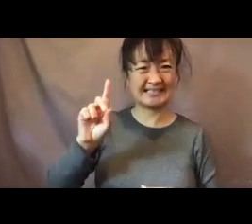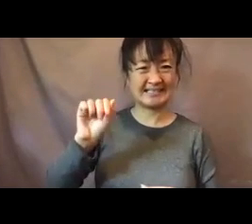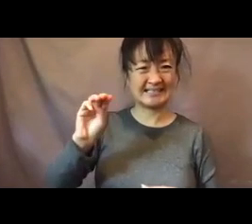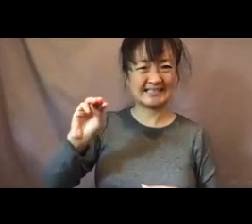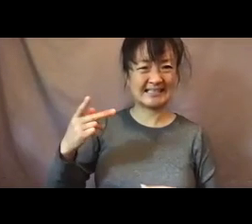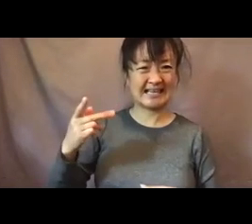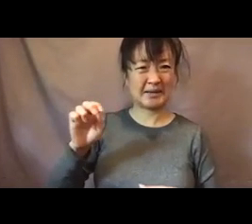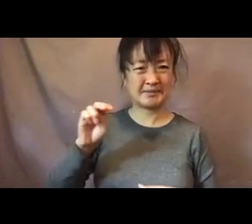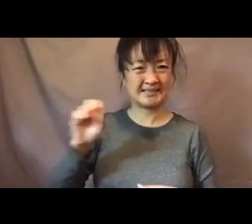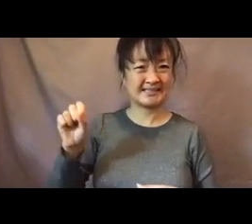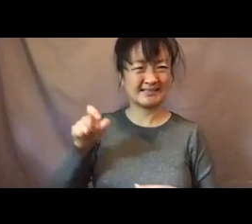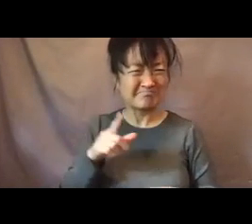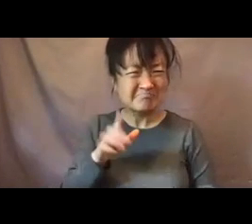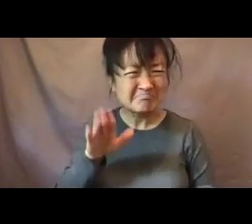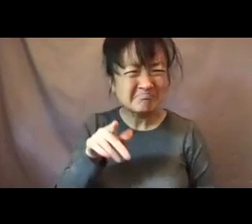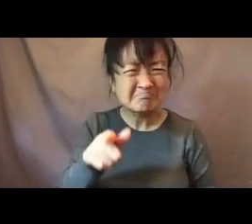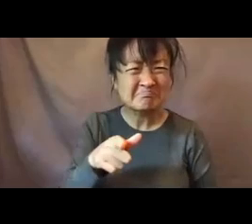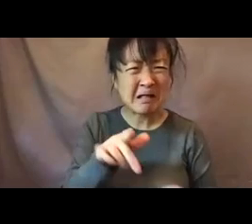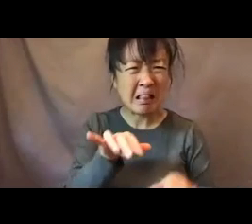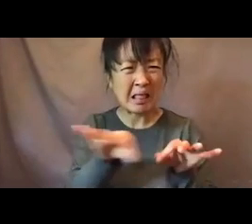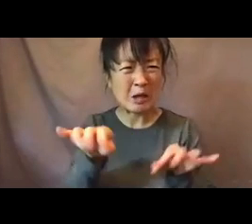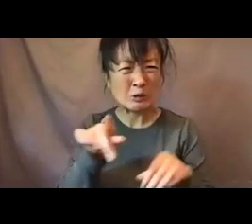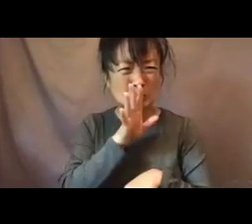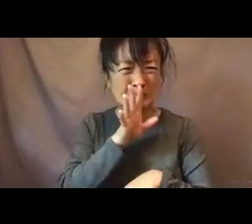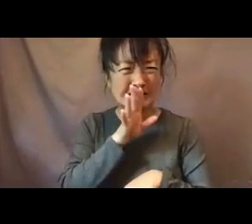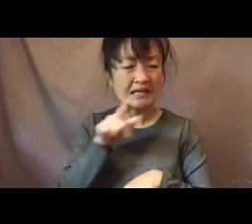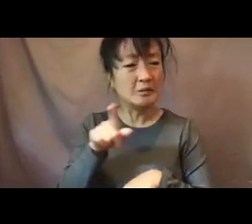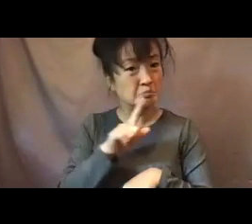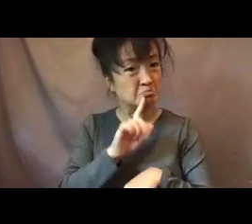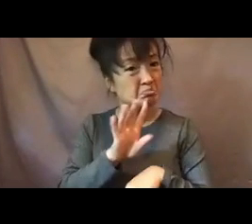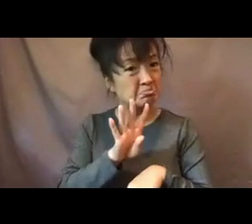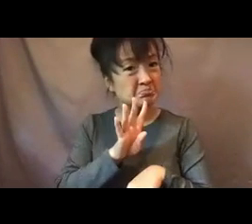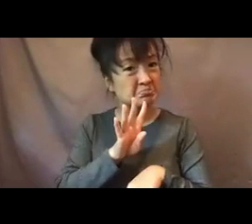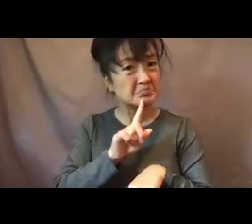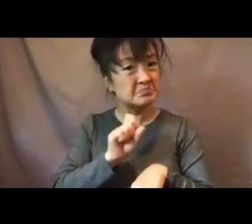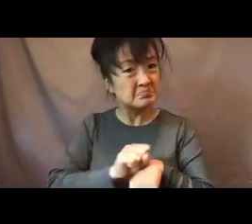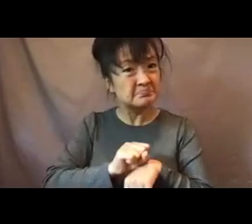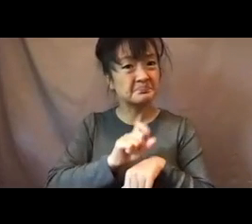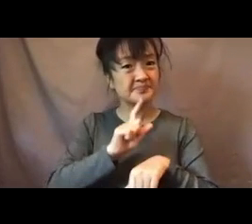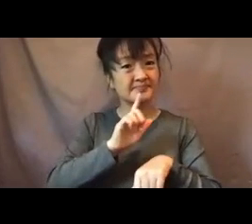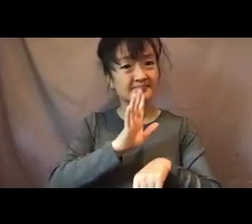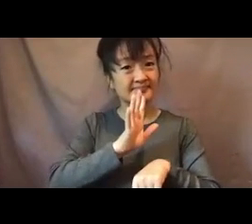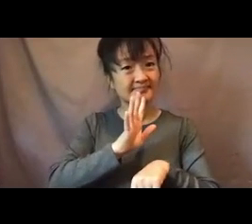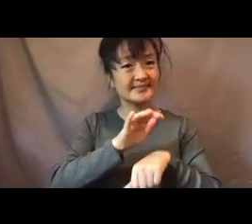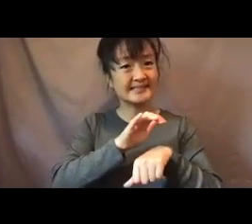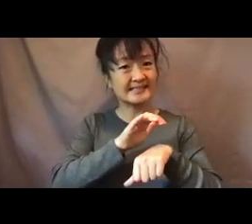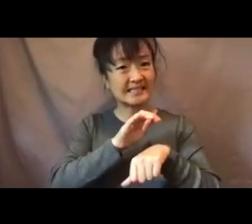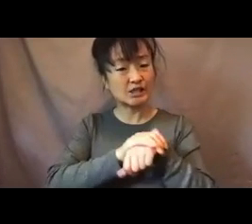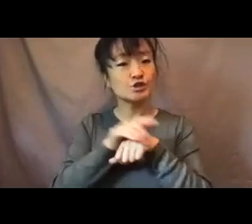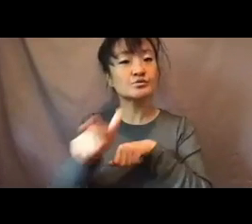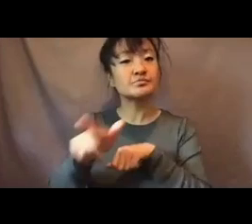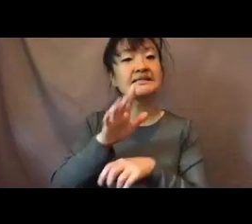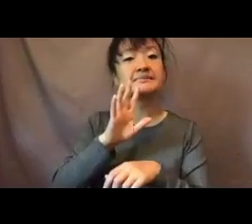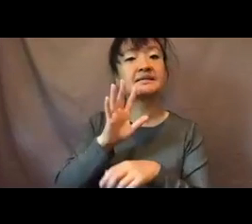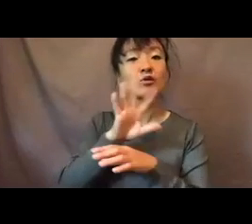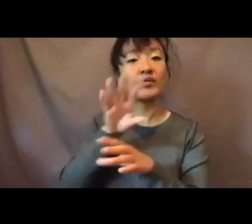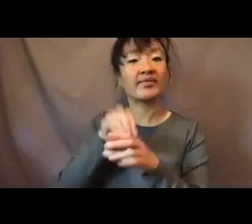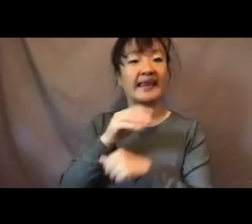she was actually speaking English, but she was speaking language within an agricultural context,